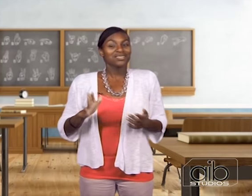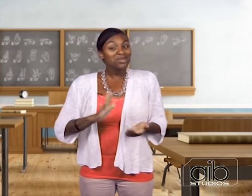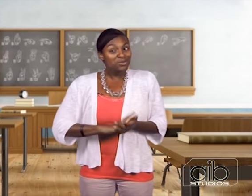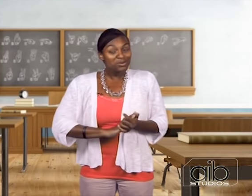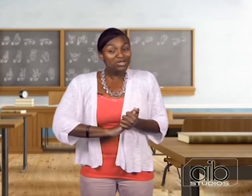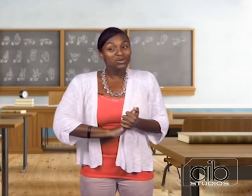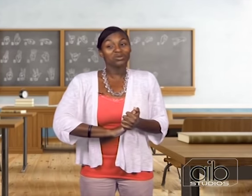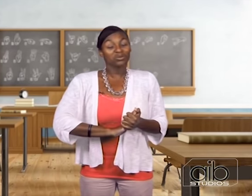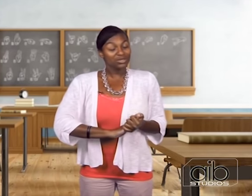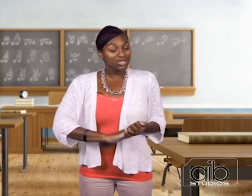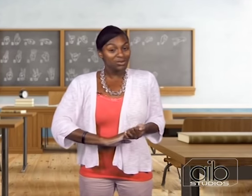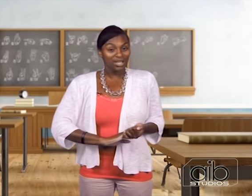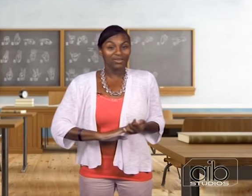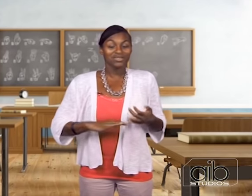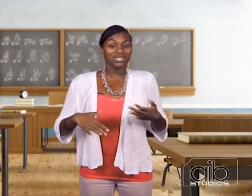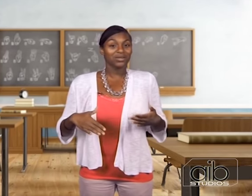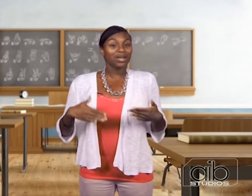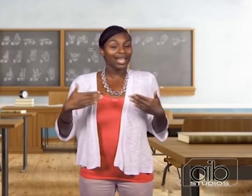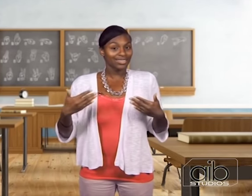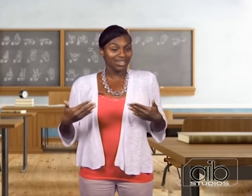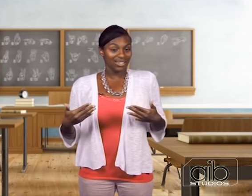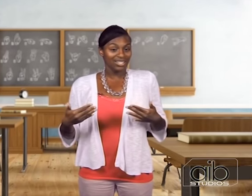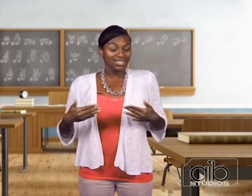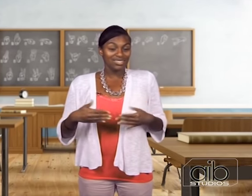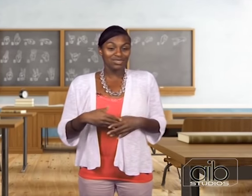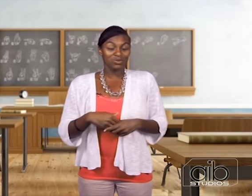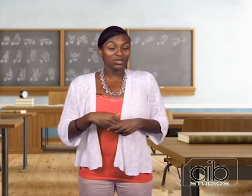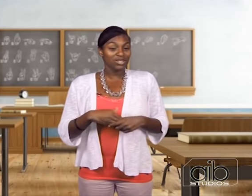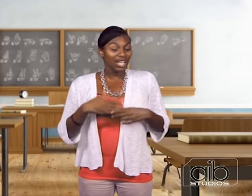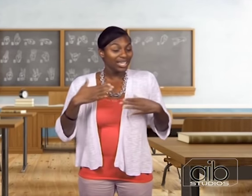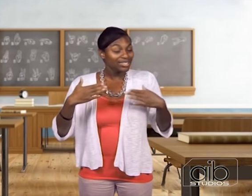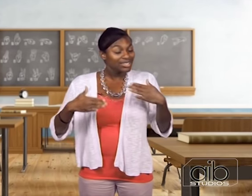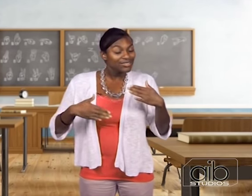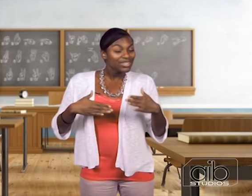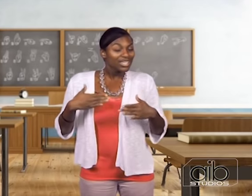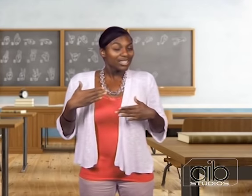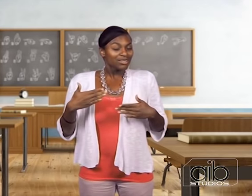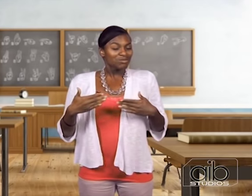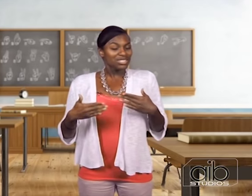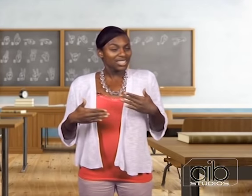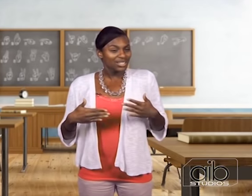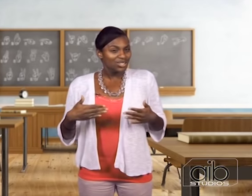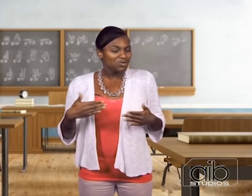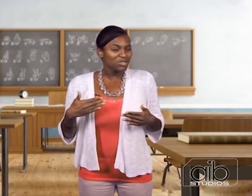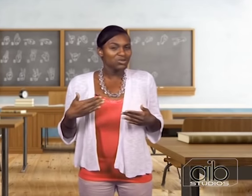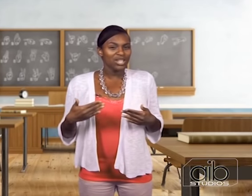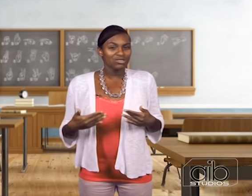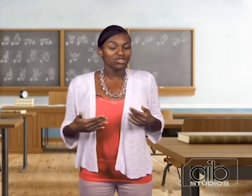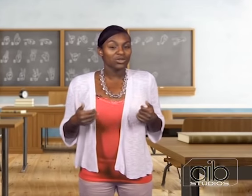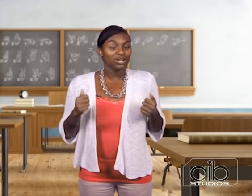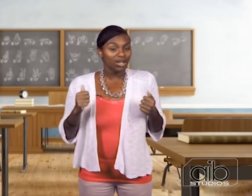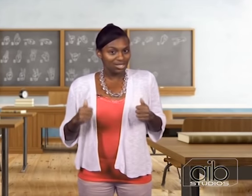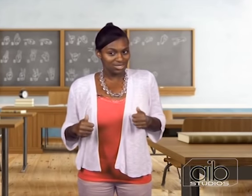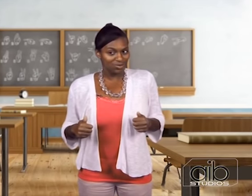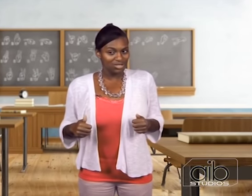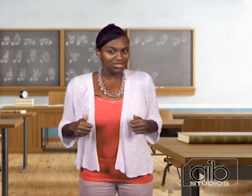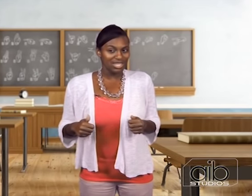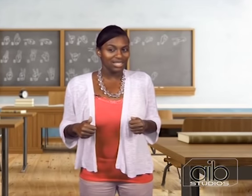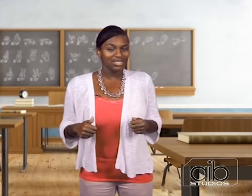So we're doing really well. So I thought, since we're kind of beginners, but you guys are doing awesome with your signing, that